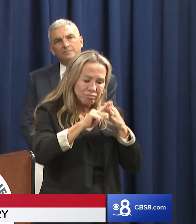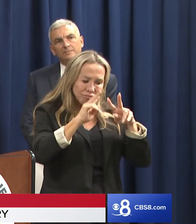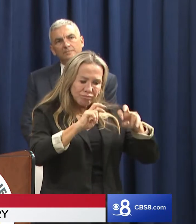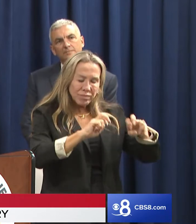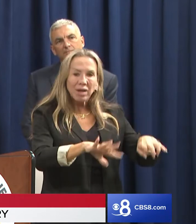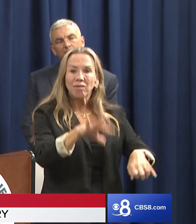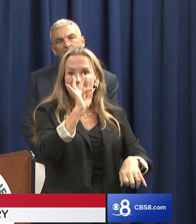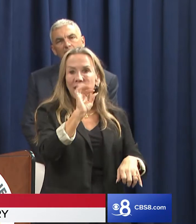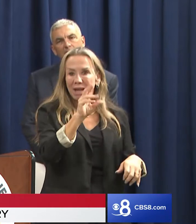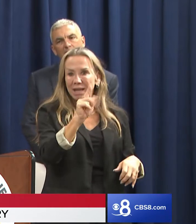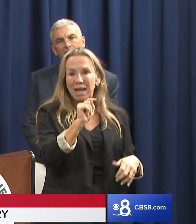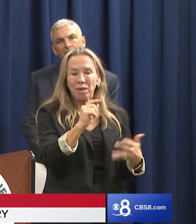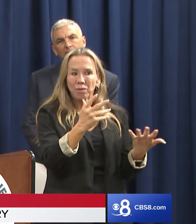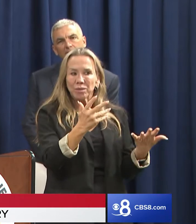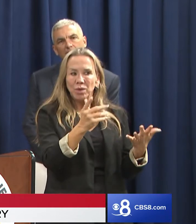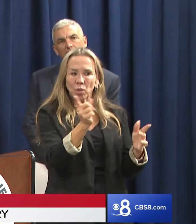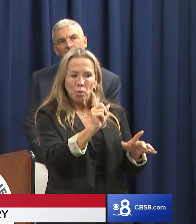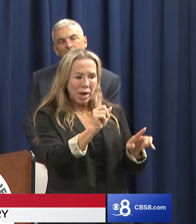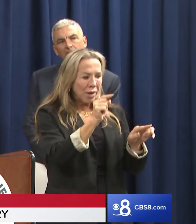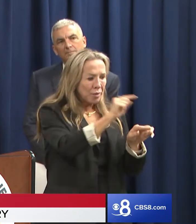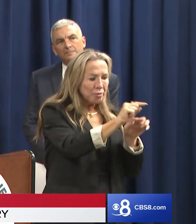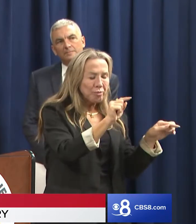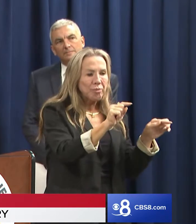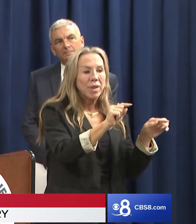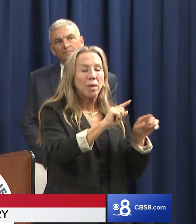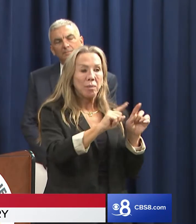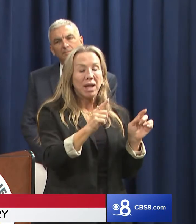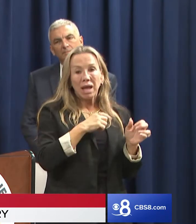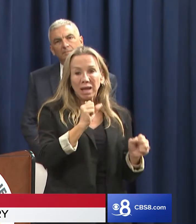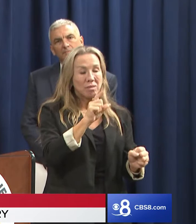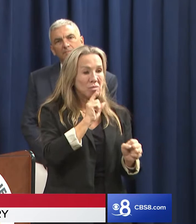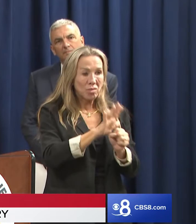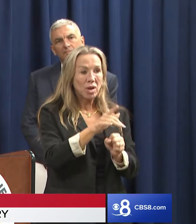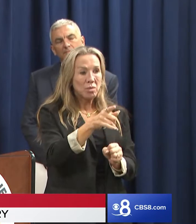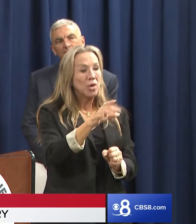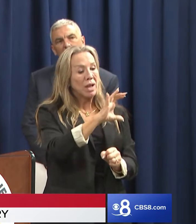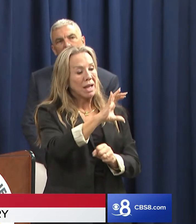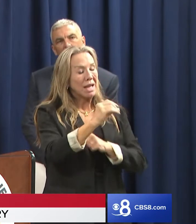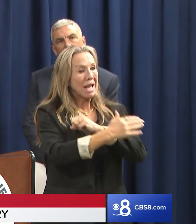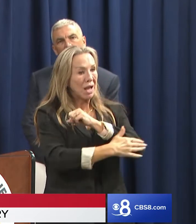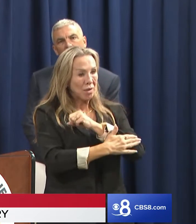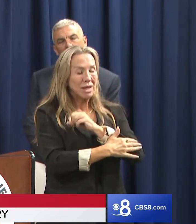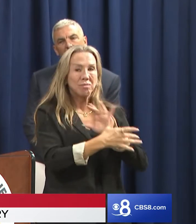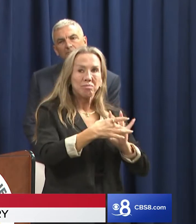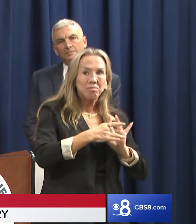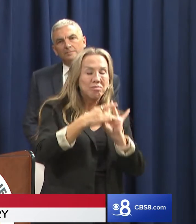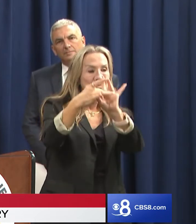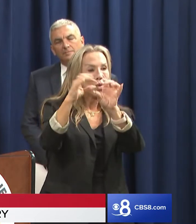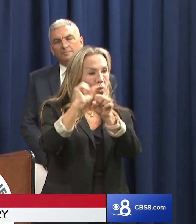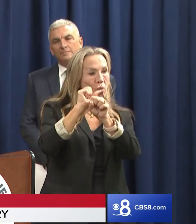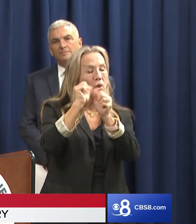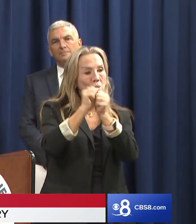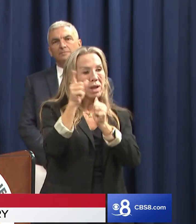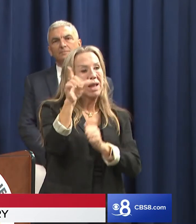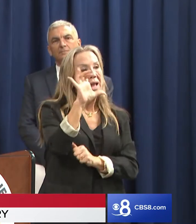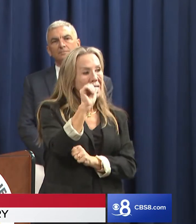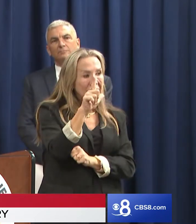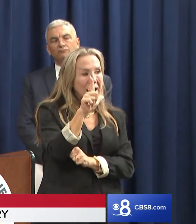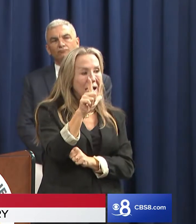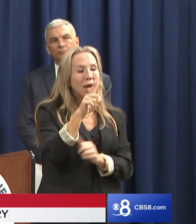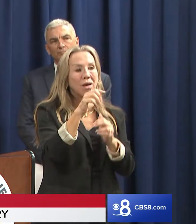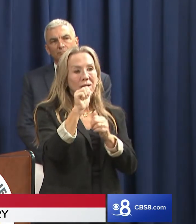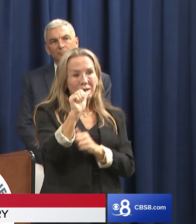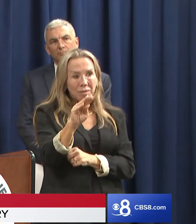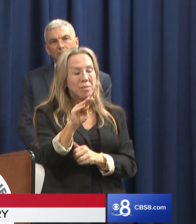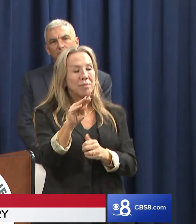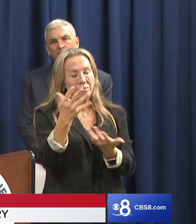out where that was. But I can assure you that our county team has been working really closely with Cal America to make sure that this information gets out